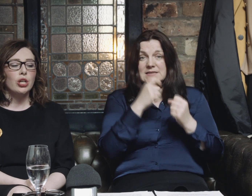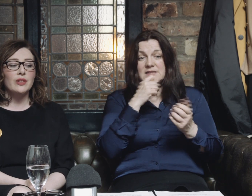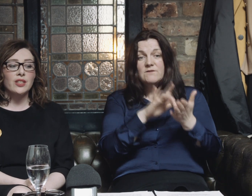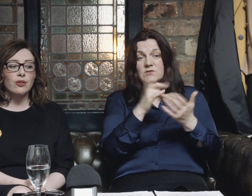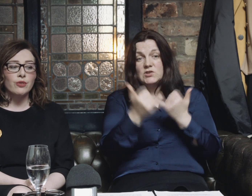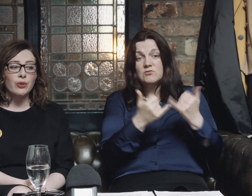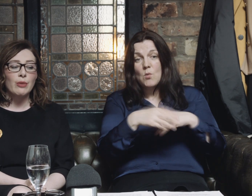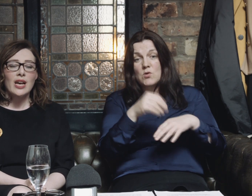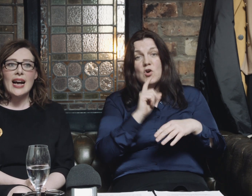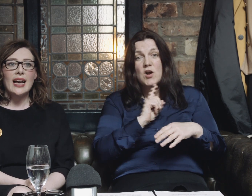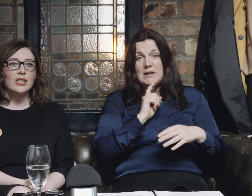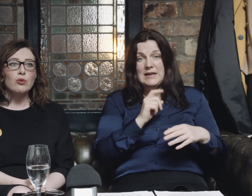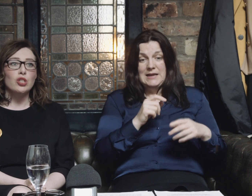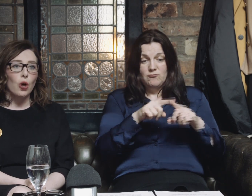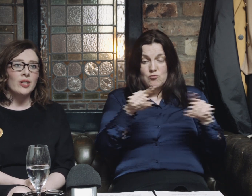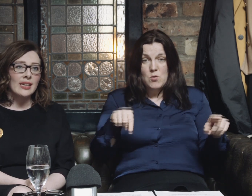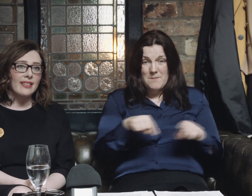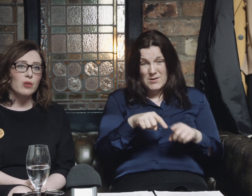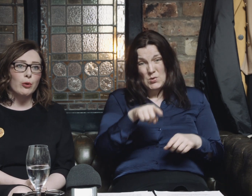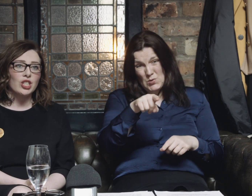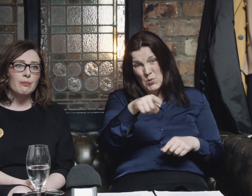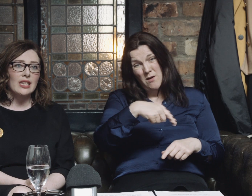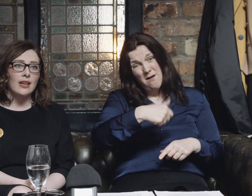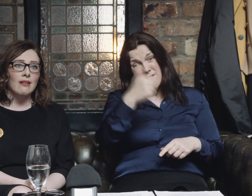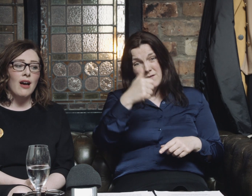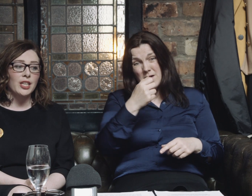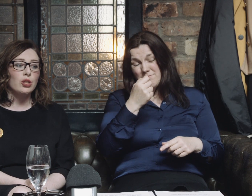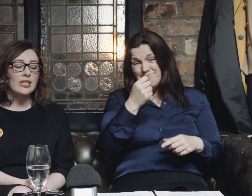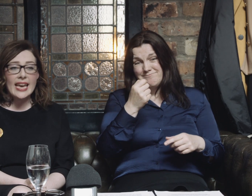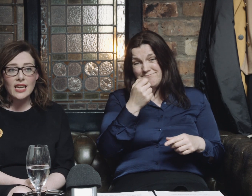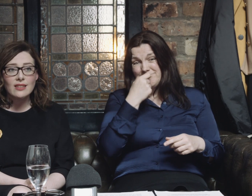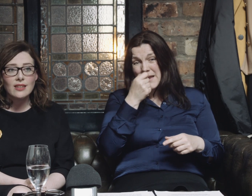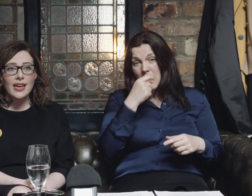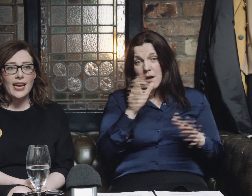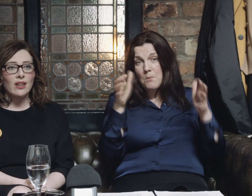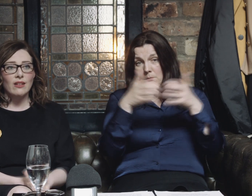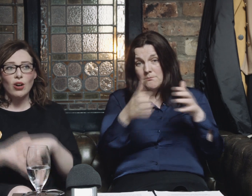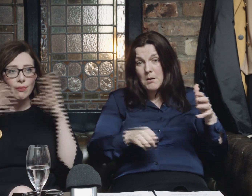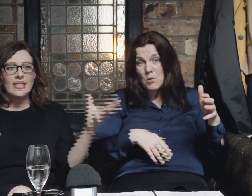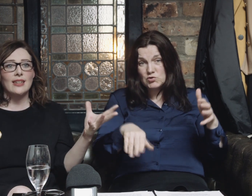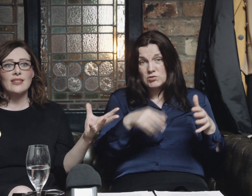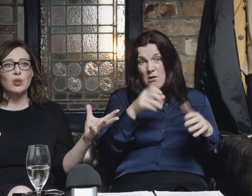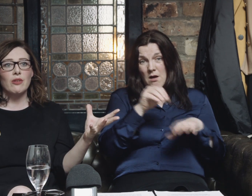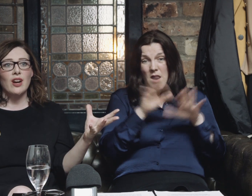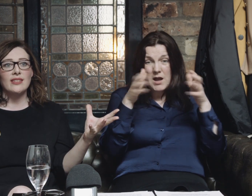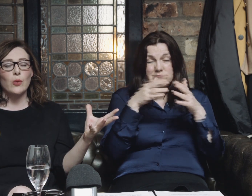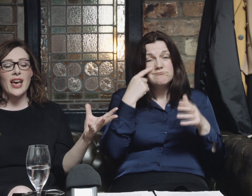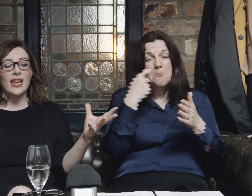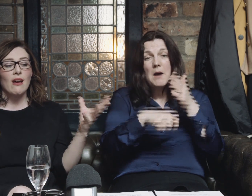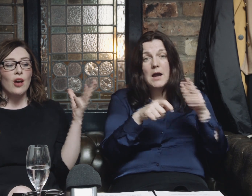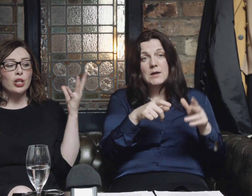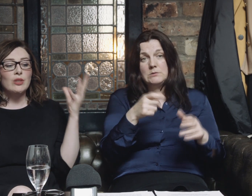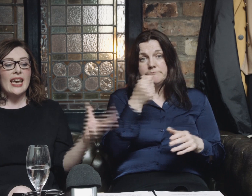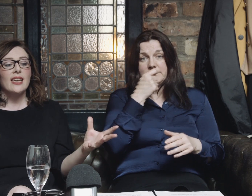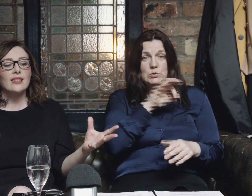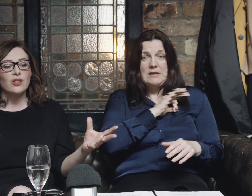girl who's in her room, you go and get the abortion pill online, you take it in an unmedically supervised